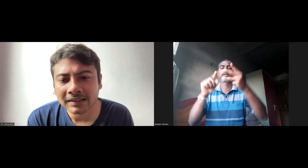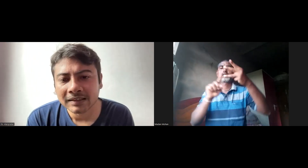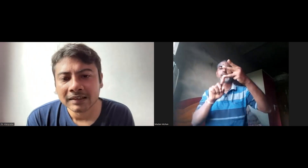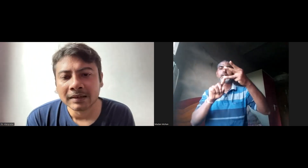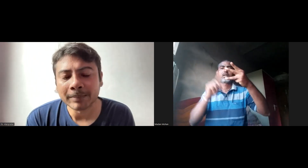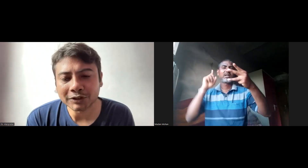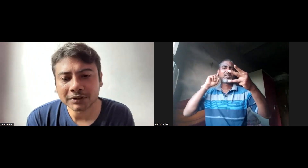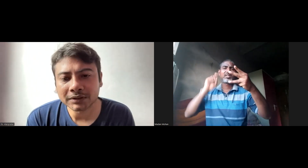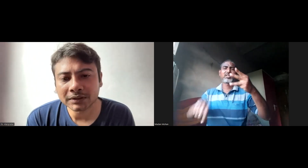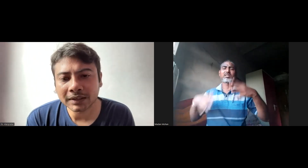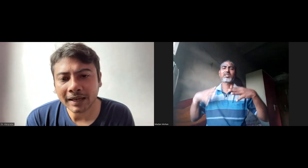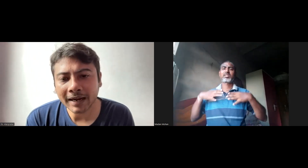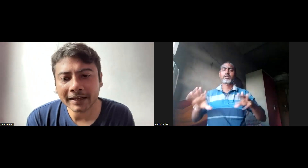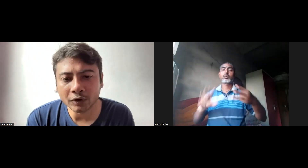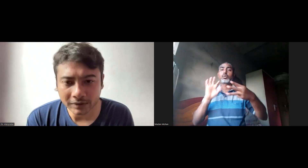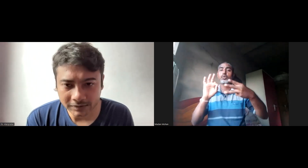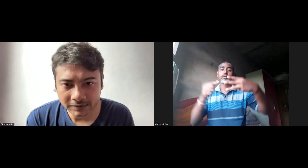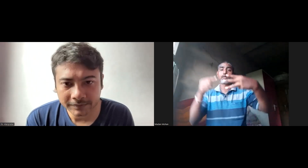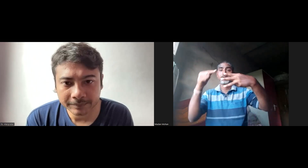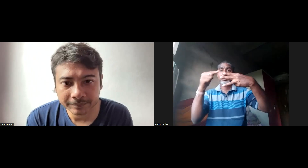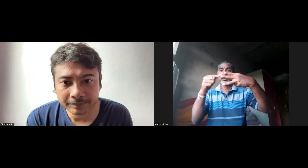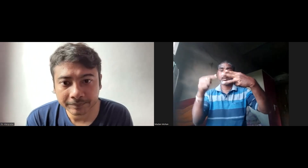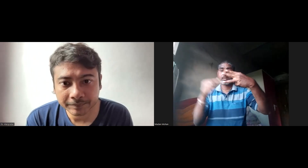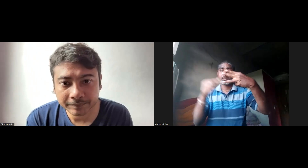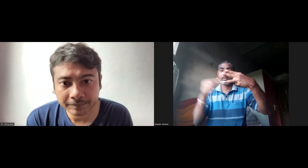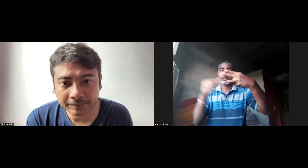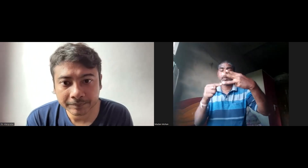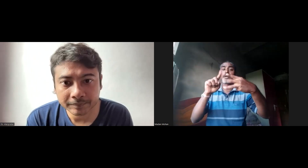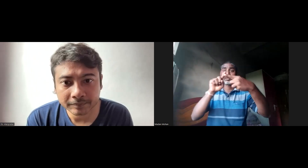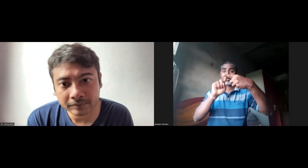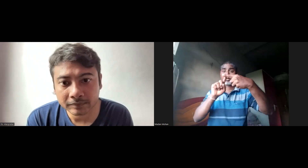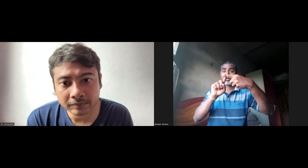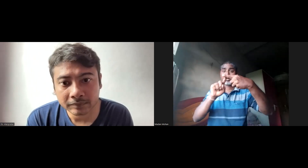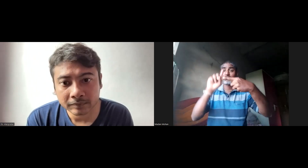goodness, passion, and ignorance.